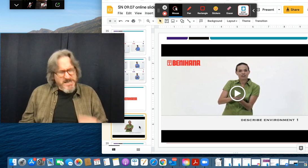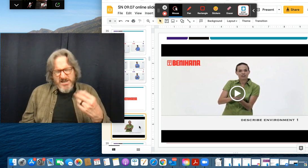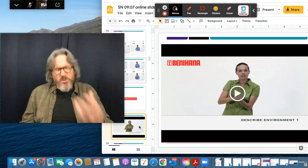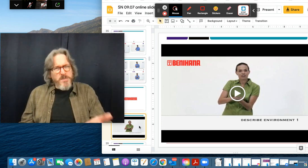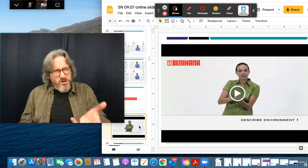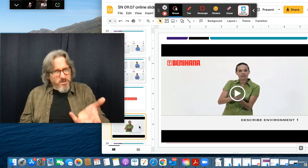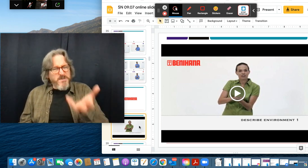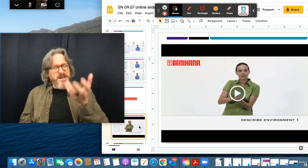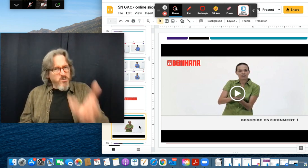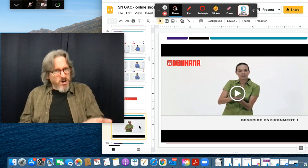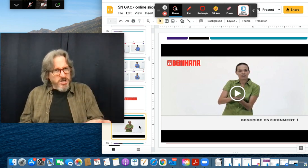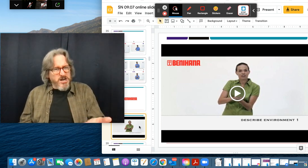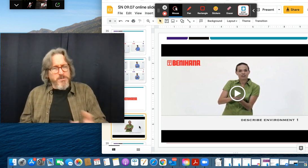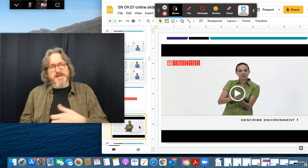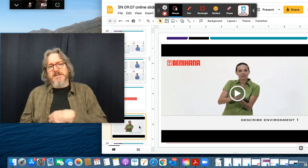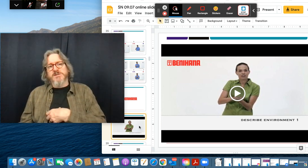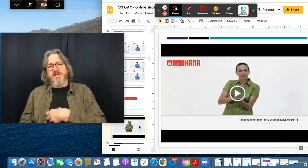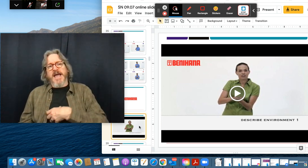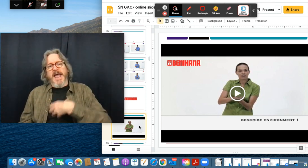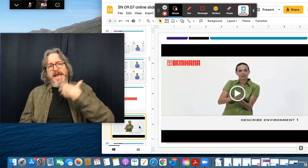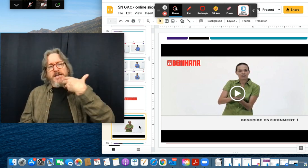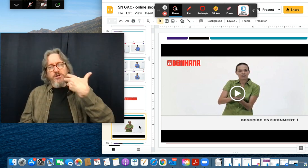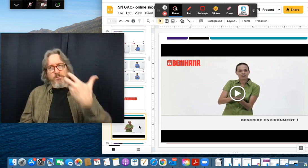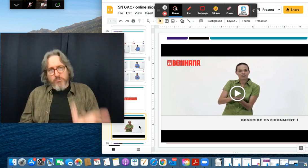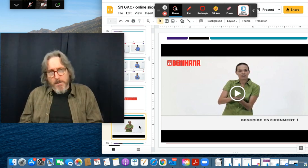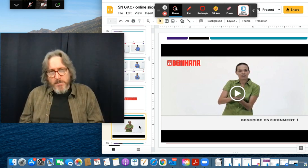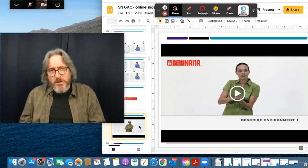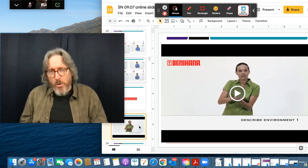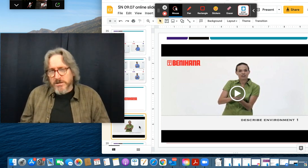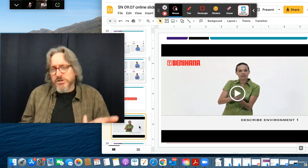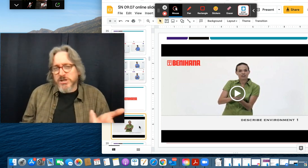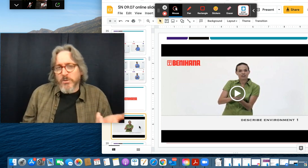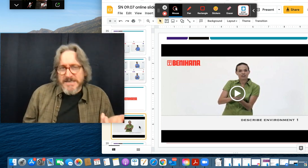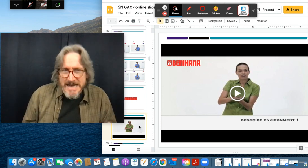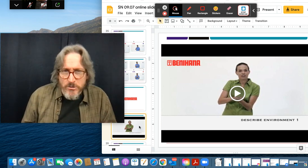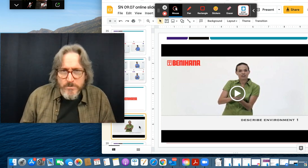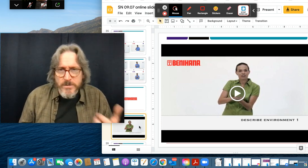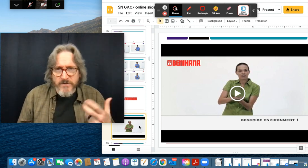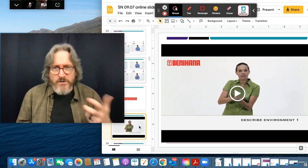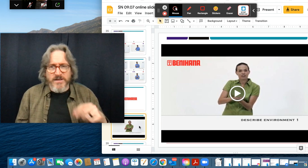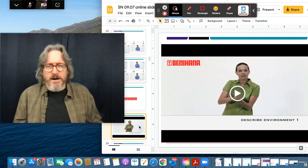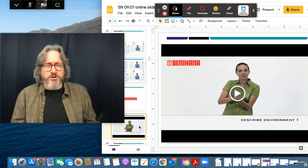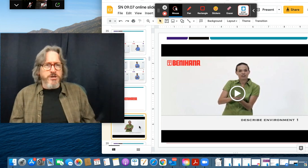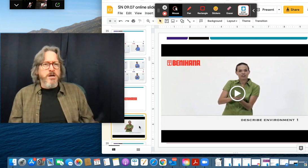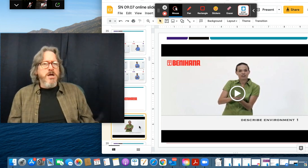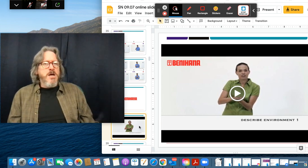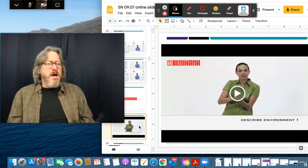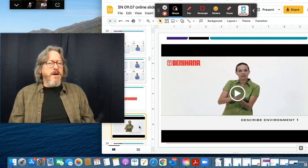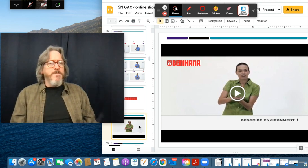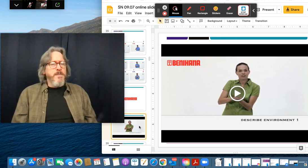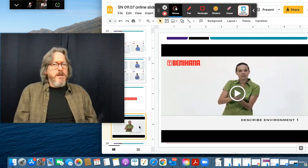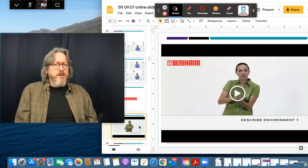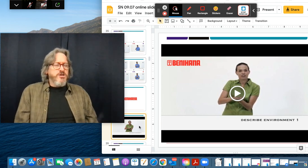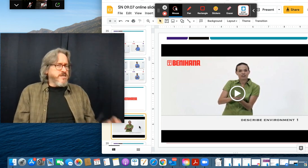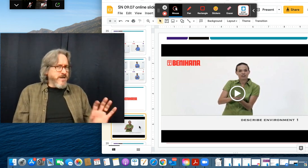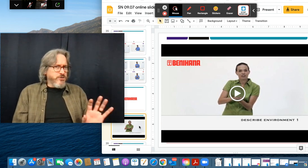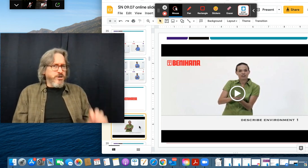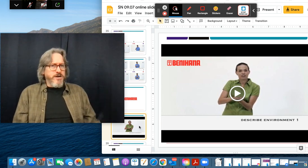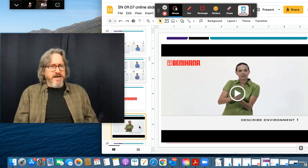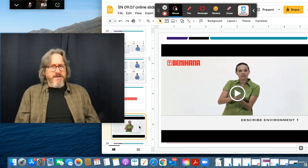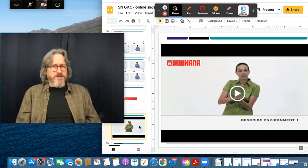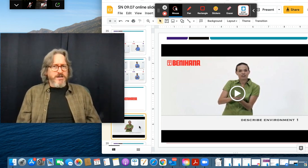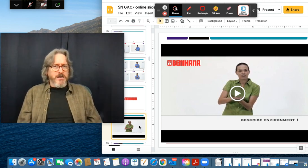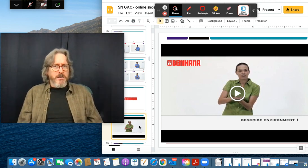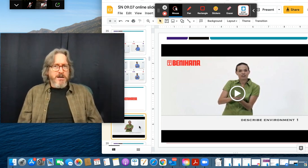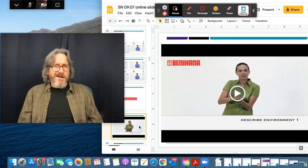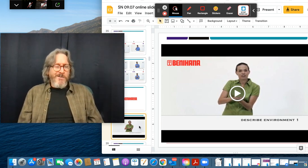It still will mean you'll probably need to watch it a couple times. And you'll probably want to slow it down if you have that option, just to make sure you're